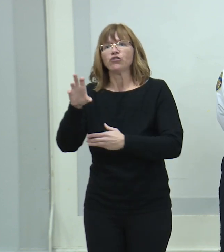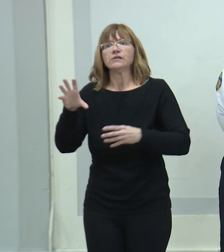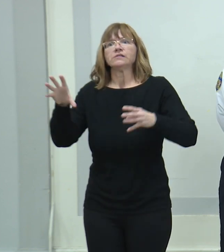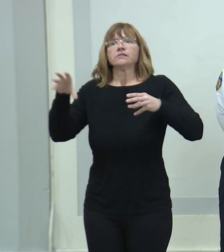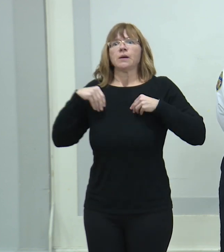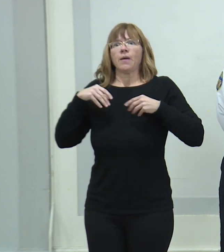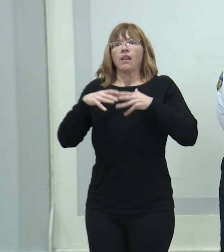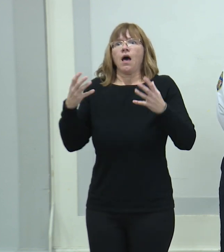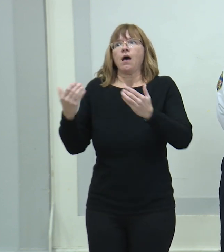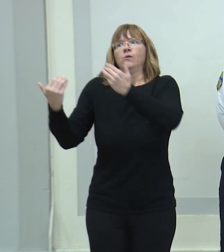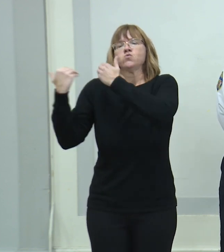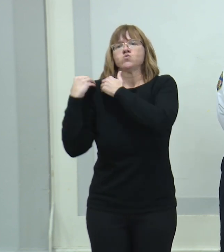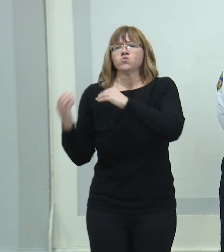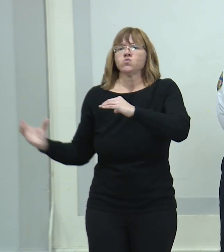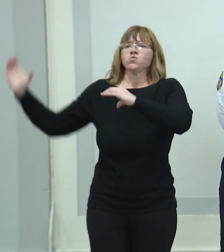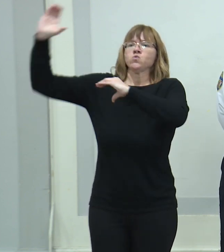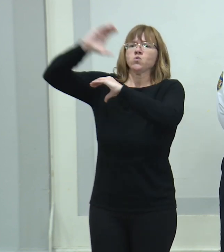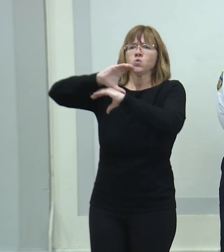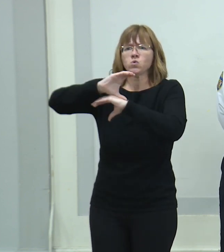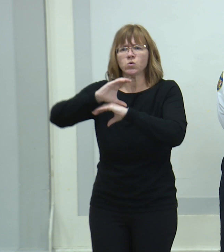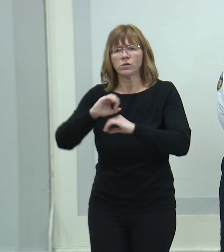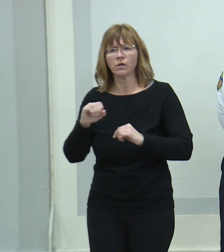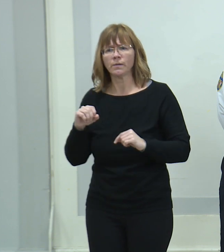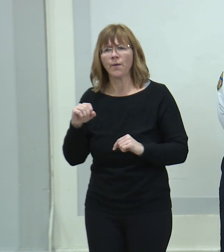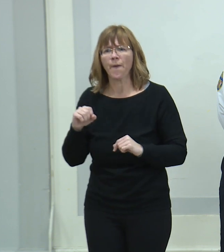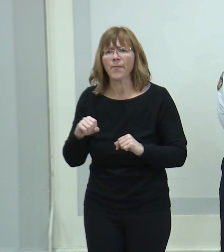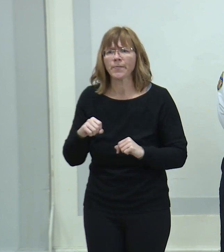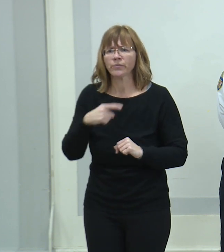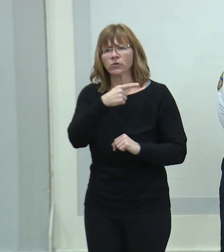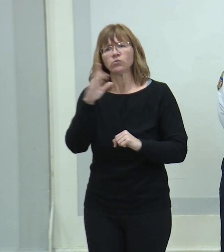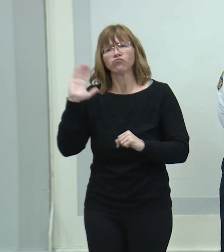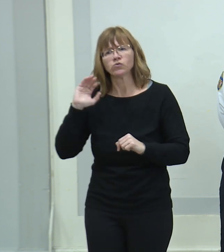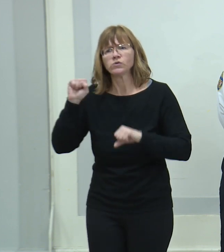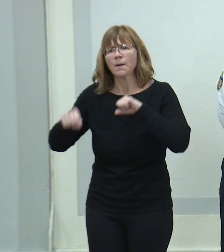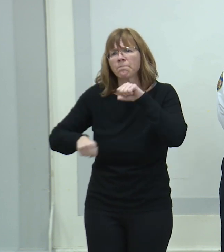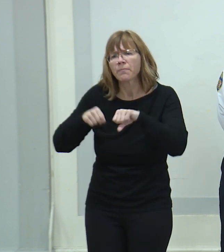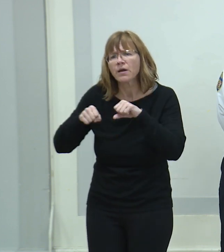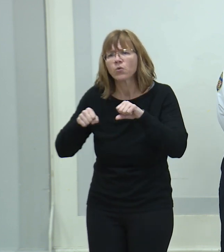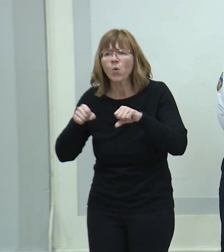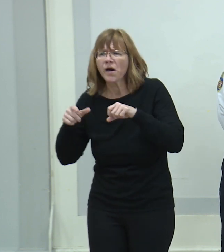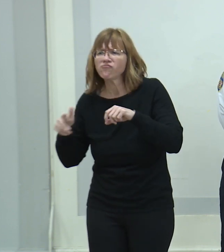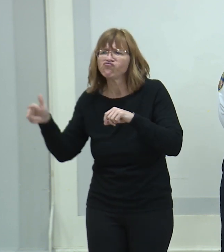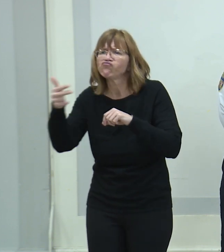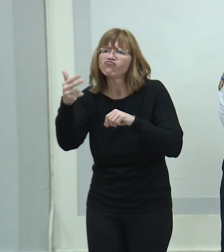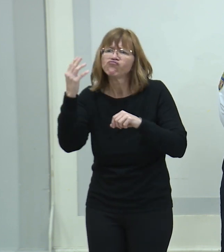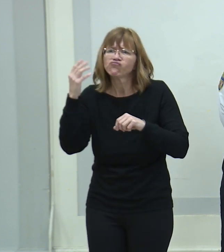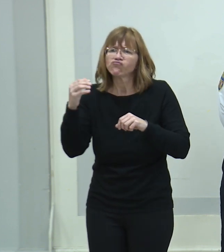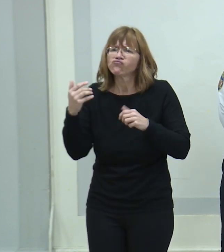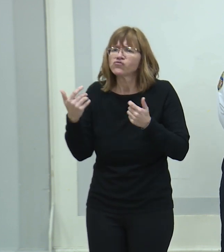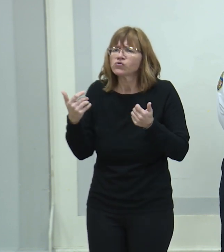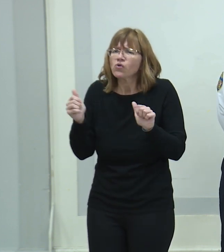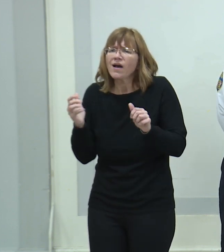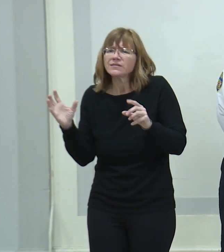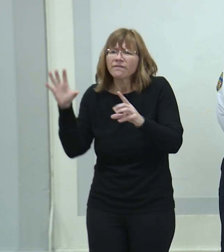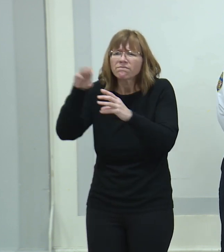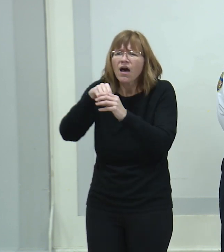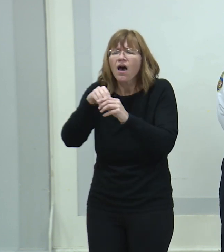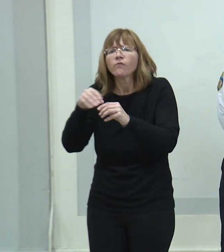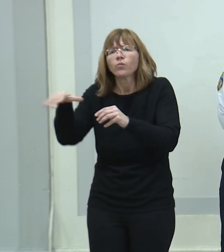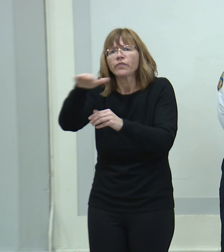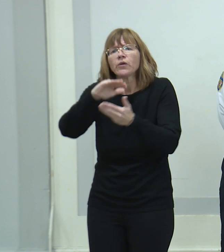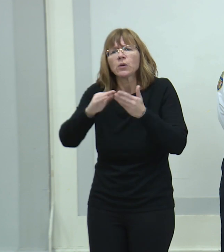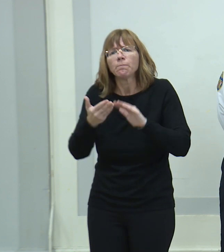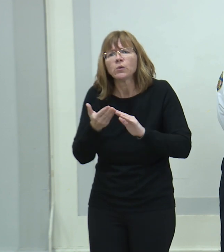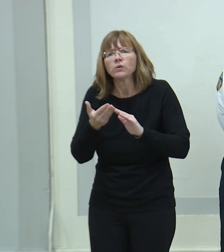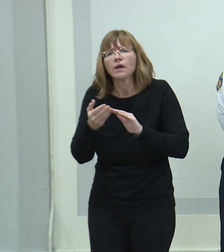things, you used to go out bike riding, all kinds of things like that. What types of things are you trying to do now as mayor in terms of showing how